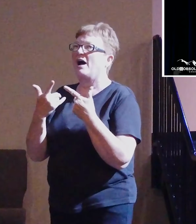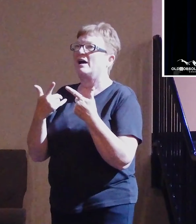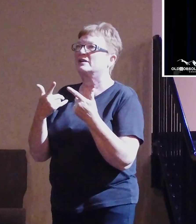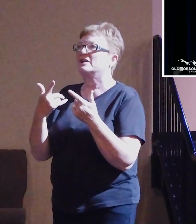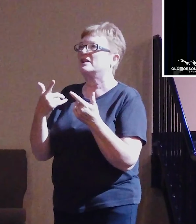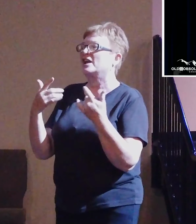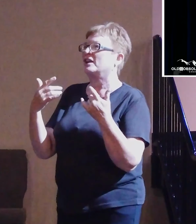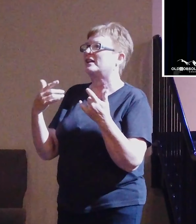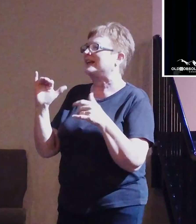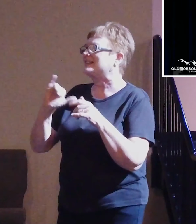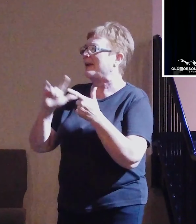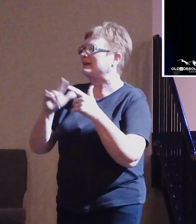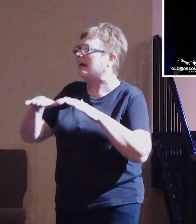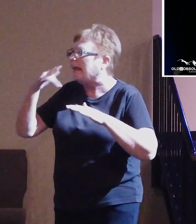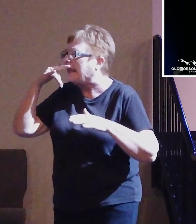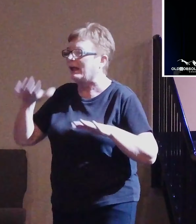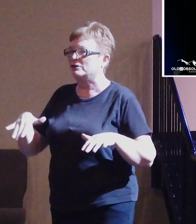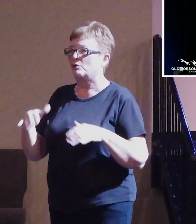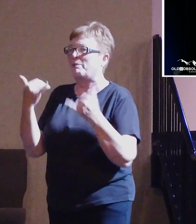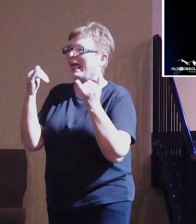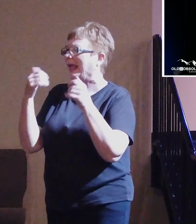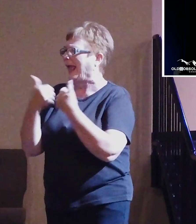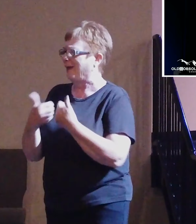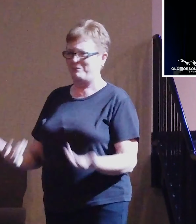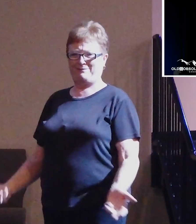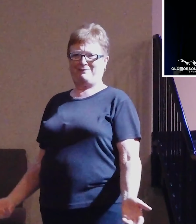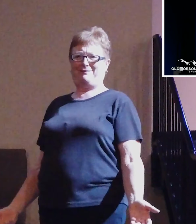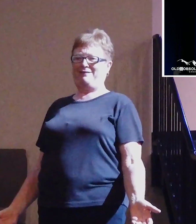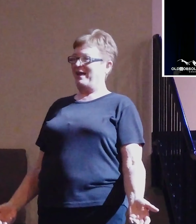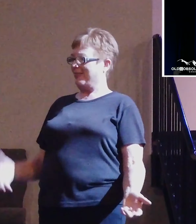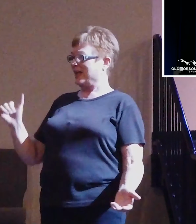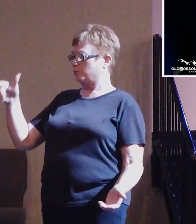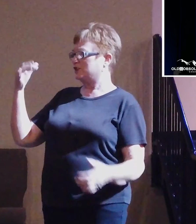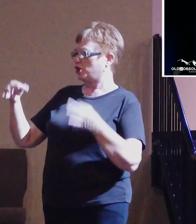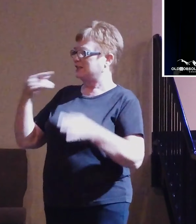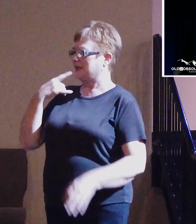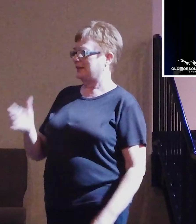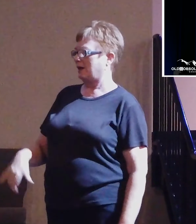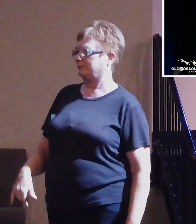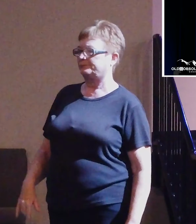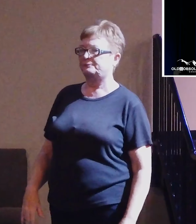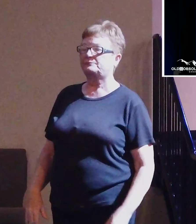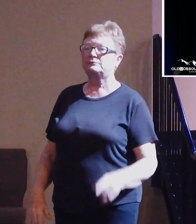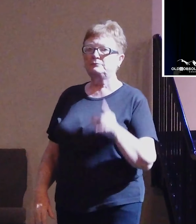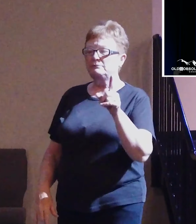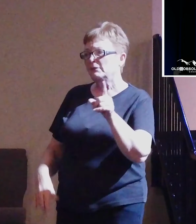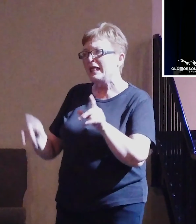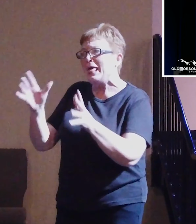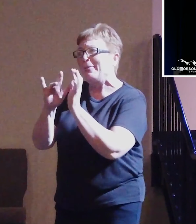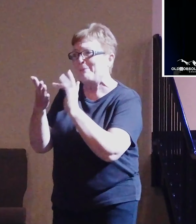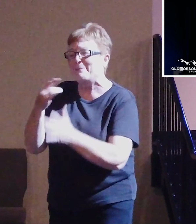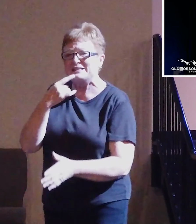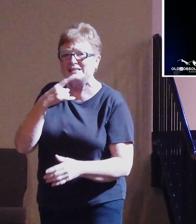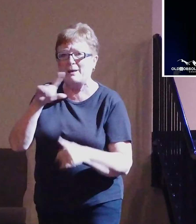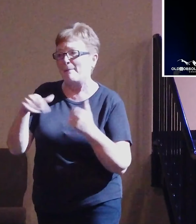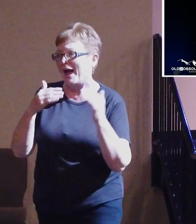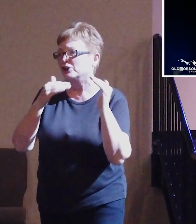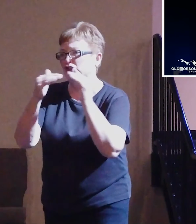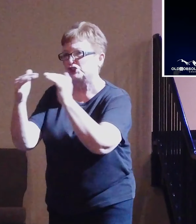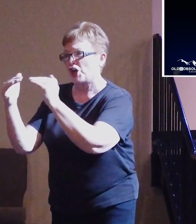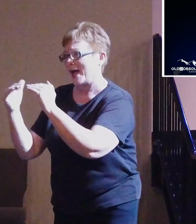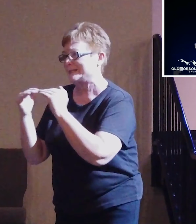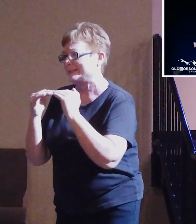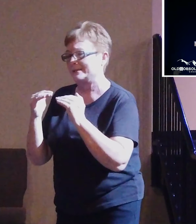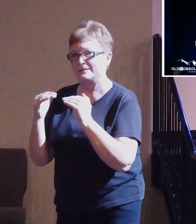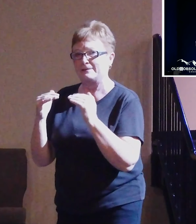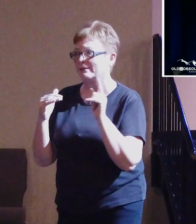country and it should concern us. Now, the Bible has something to say about justice. So if you're in church today and you're like, church is